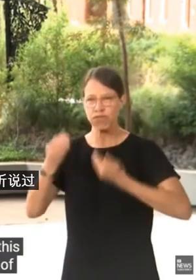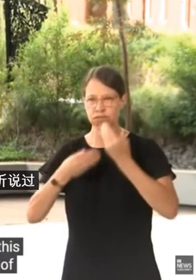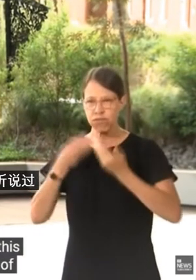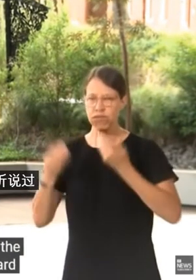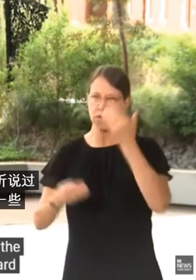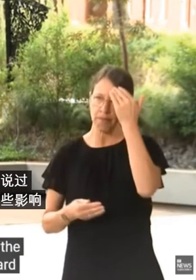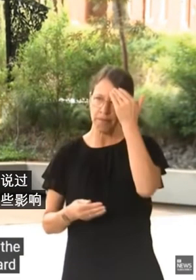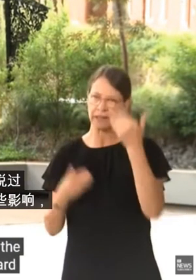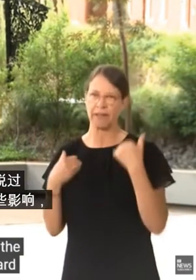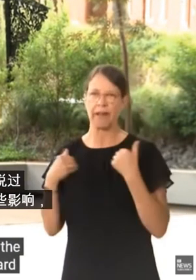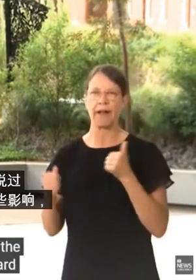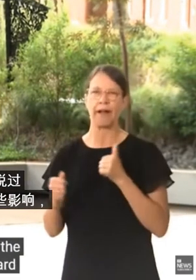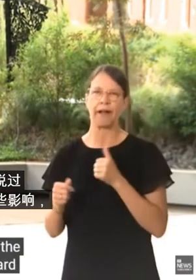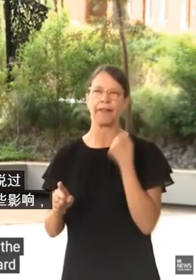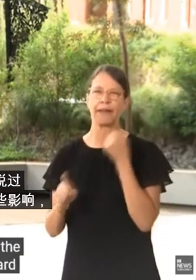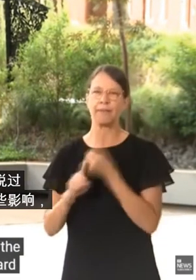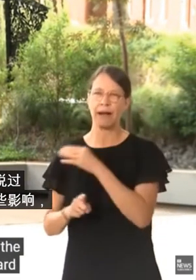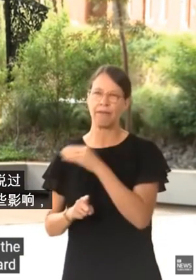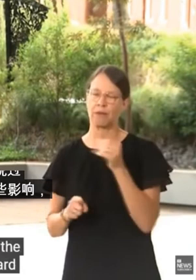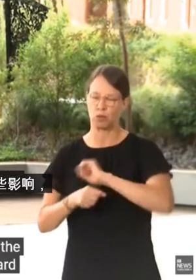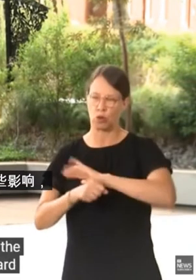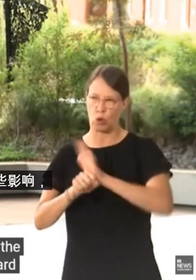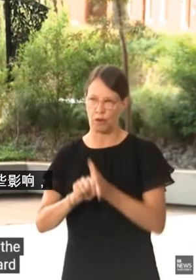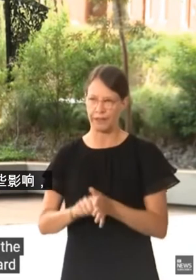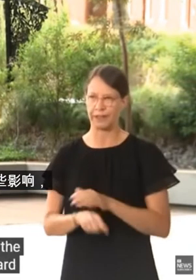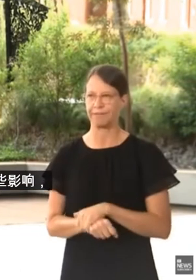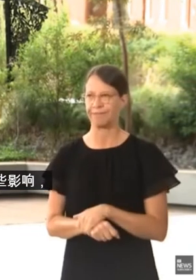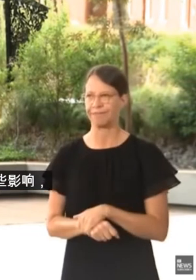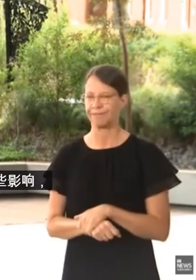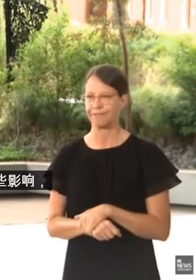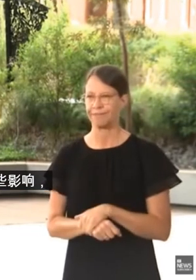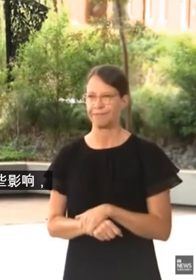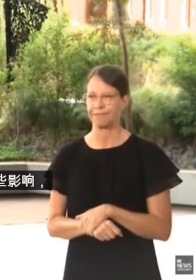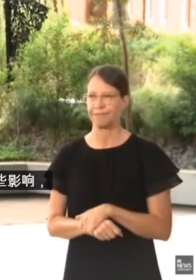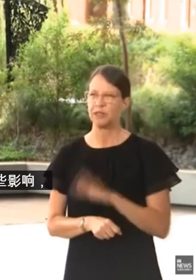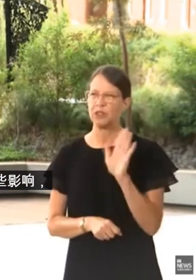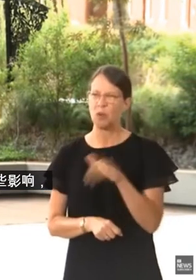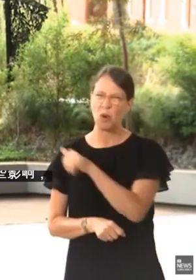health impacts of the COVID pandemic. We've all heard about